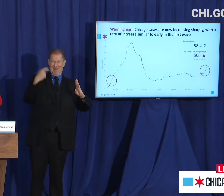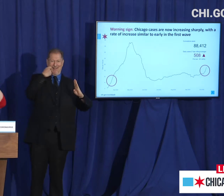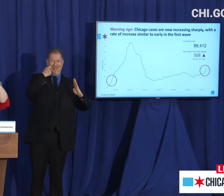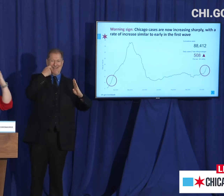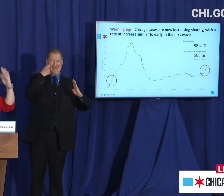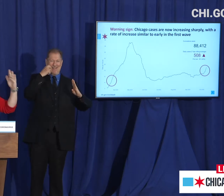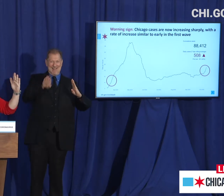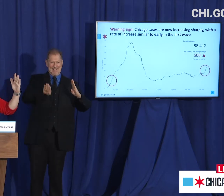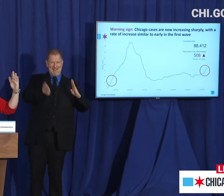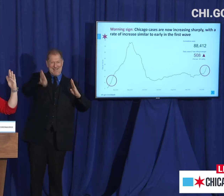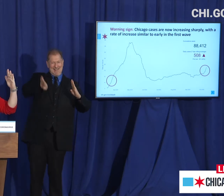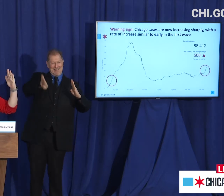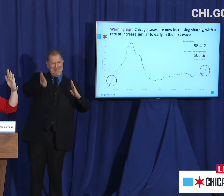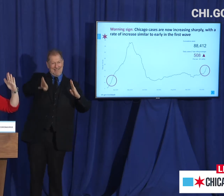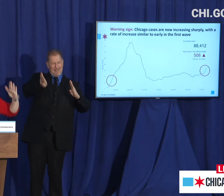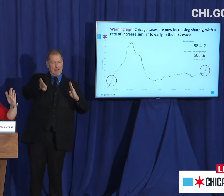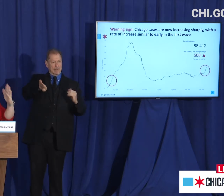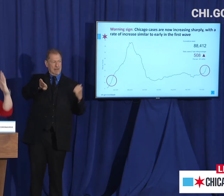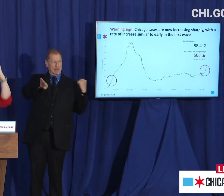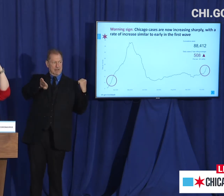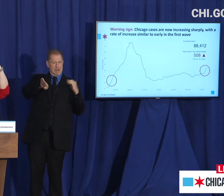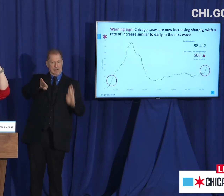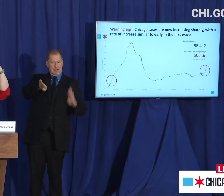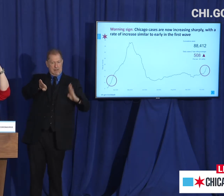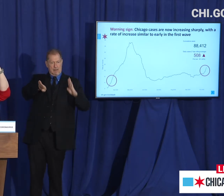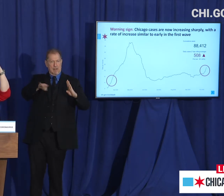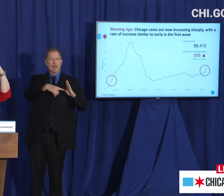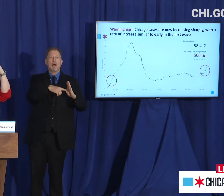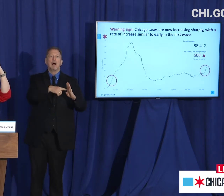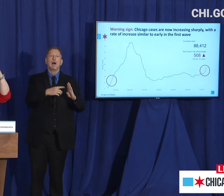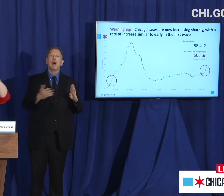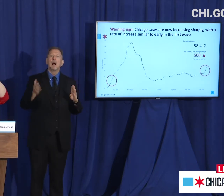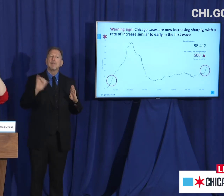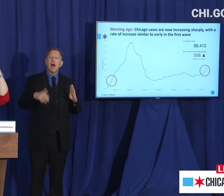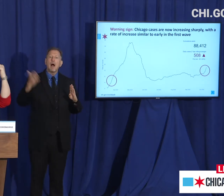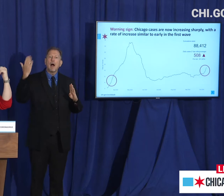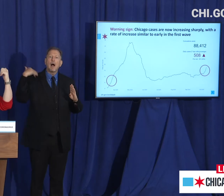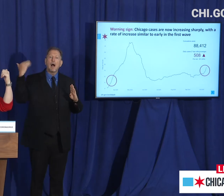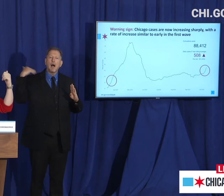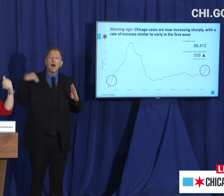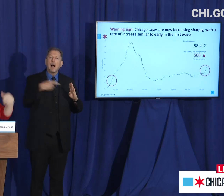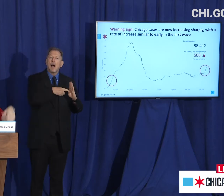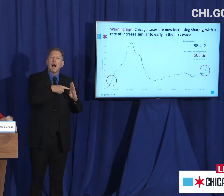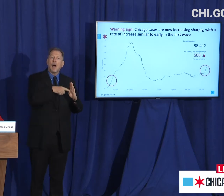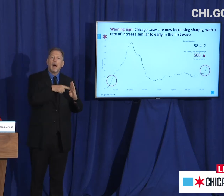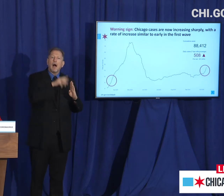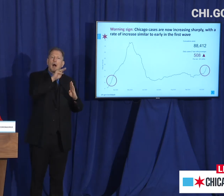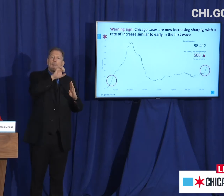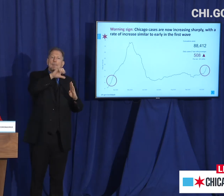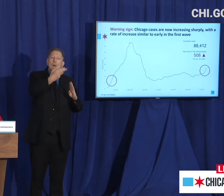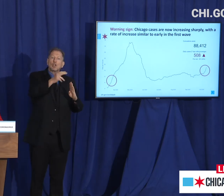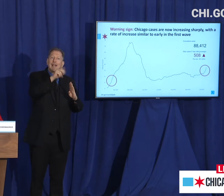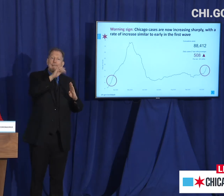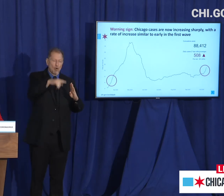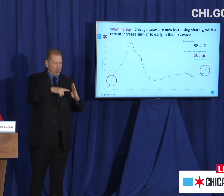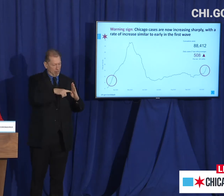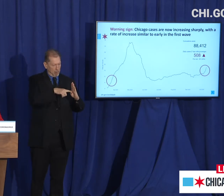week, is approximately the same rate that it was rising way back in March and April.